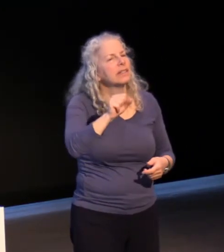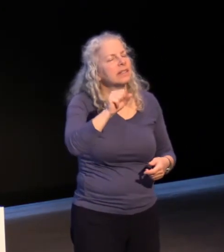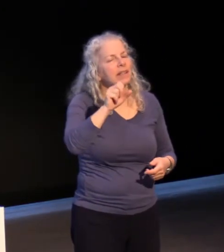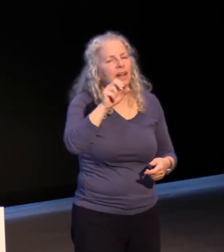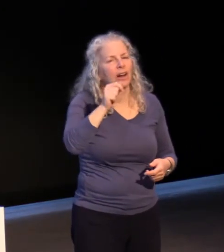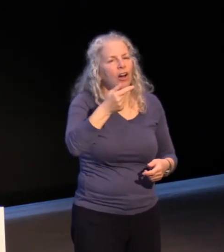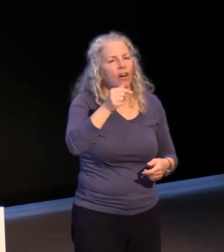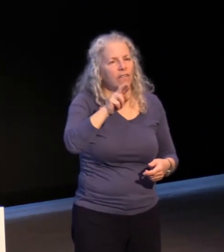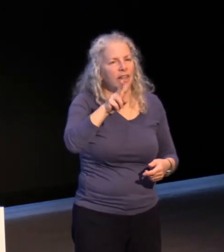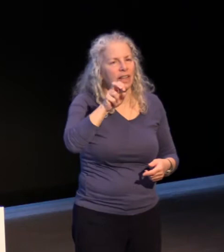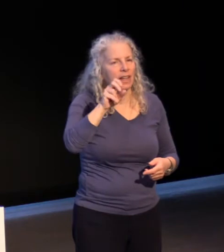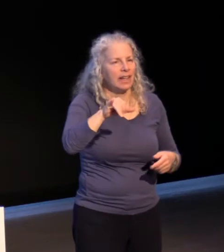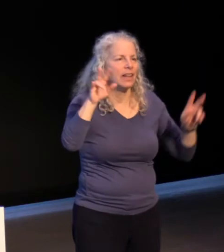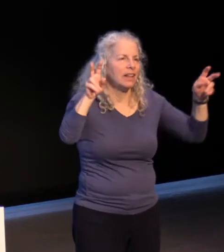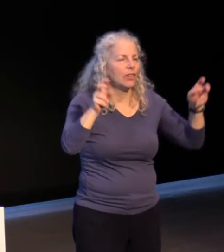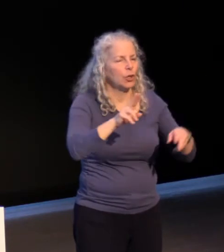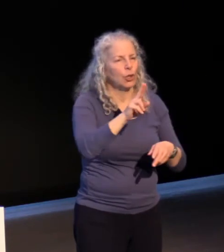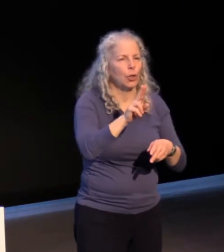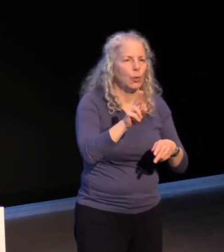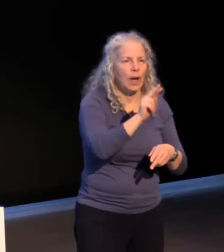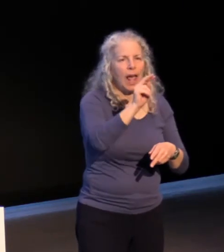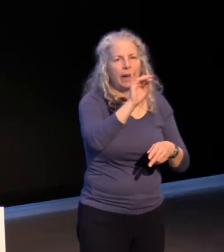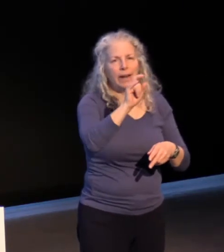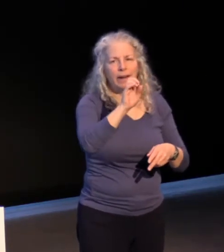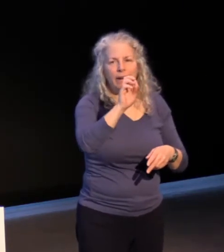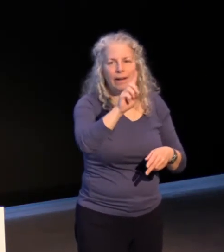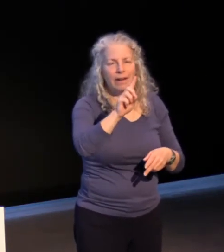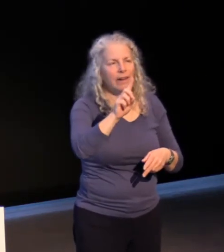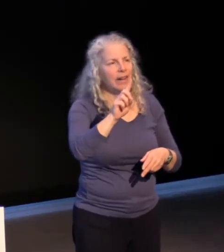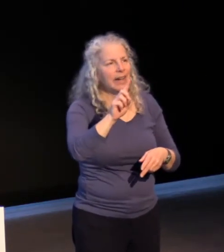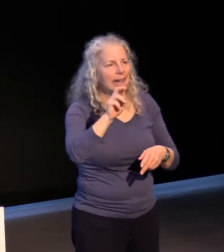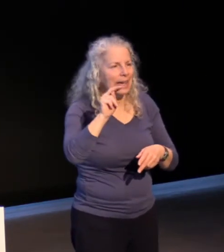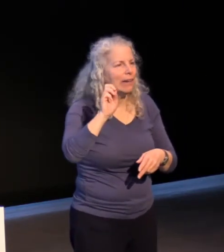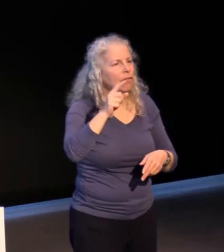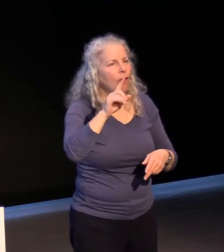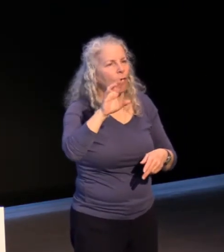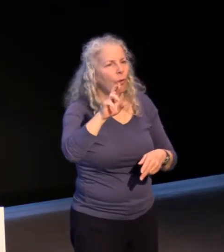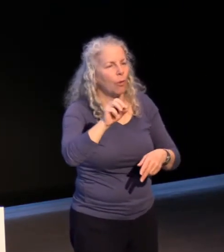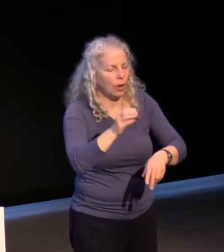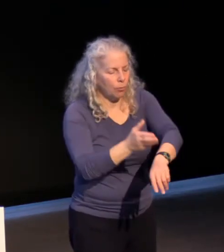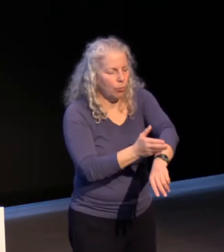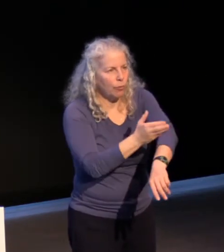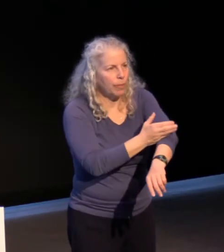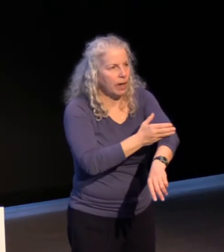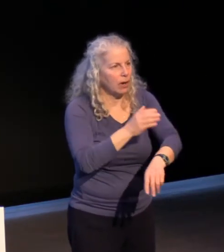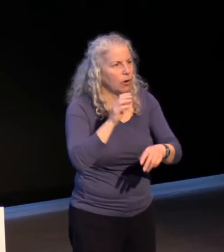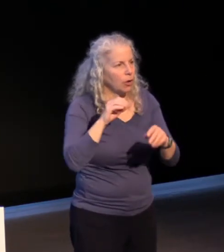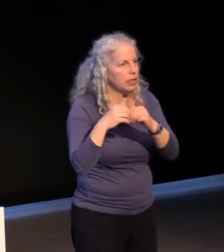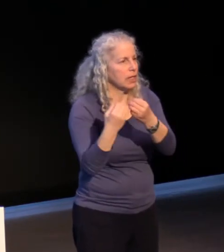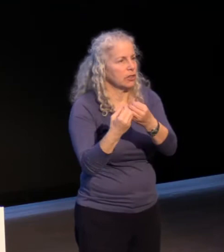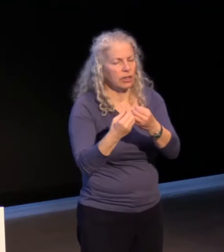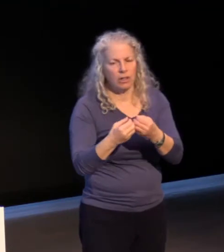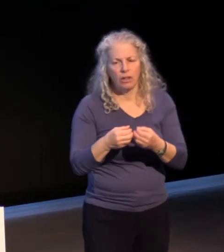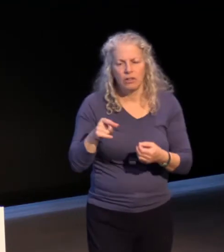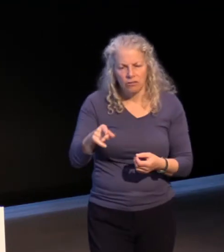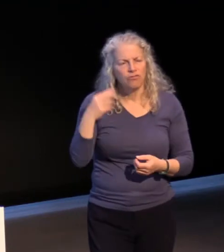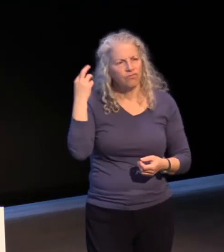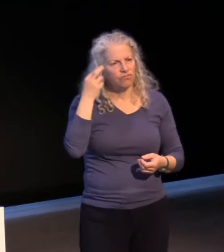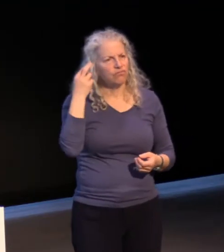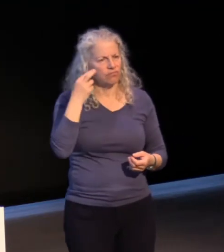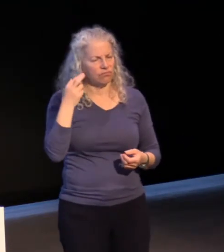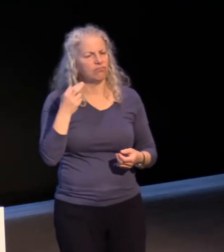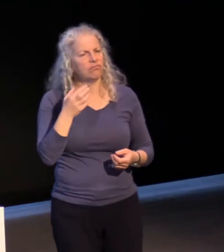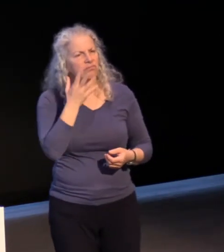Negro Improvement Association, that's the UNIA, was surely inspired by the racial pride